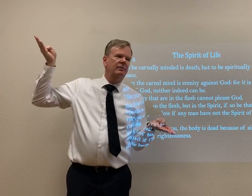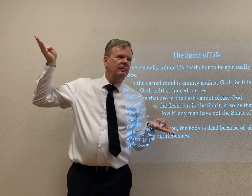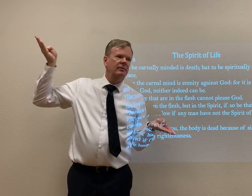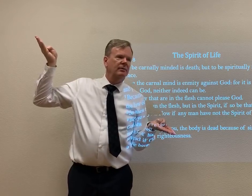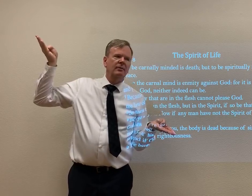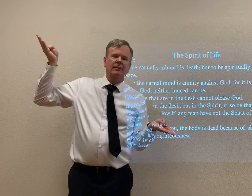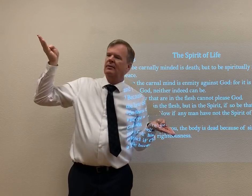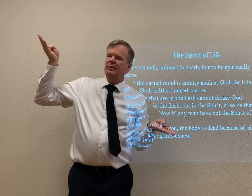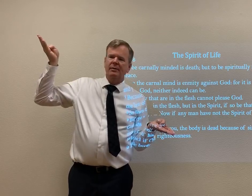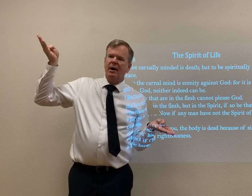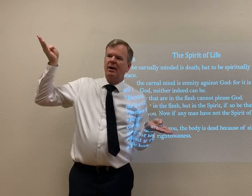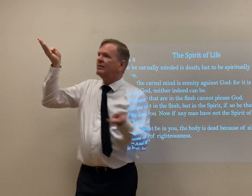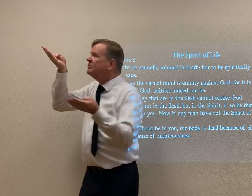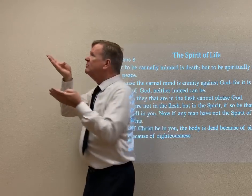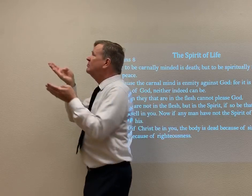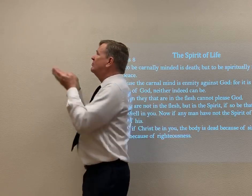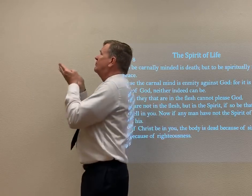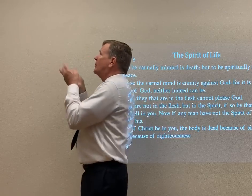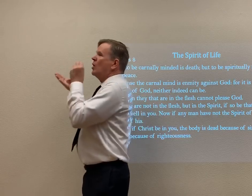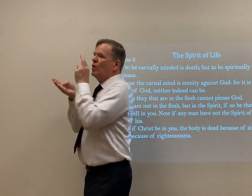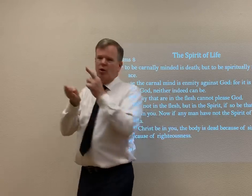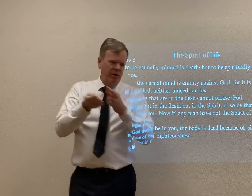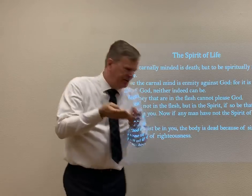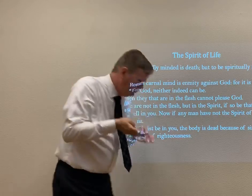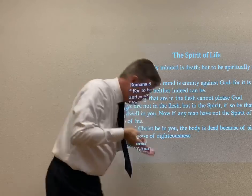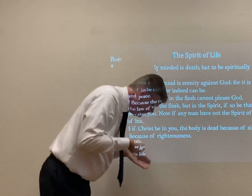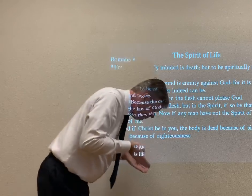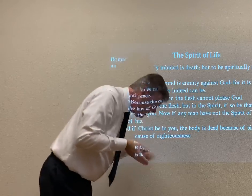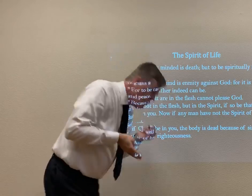works. It's not how it works. You serve one, or you serve the other.